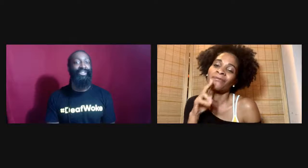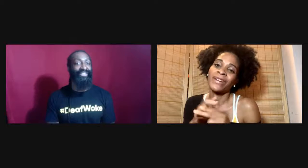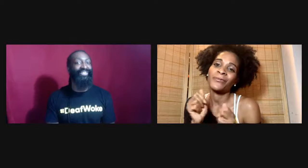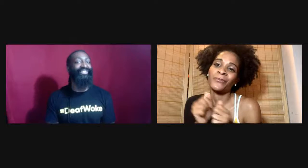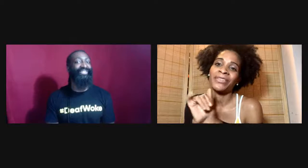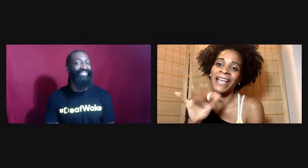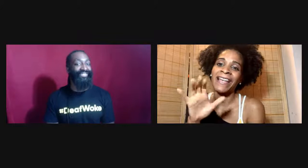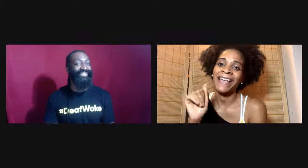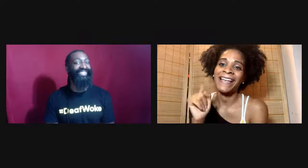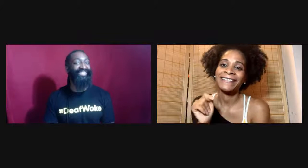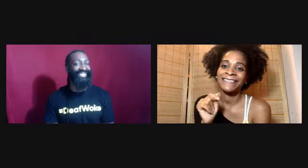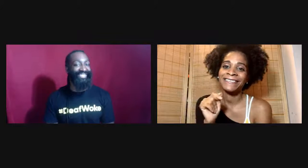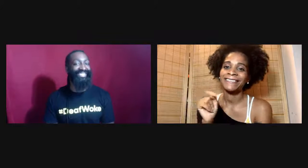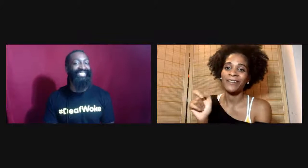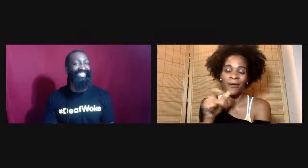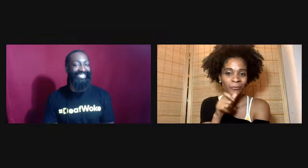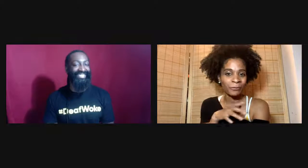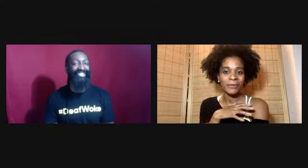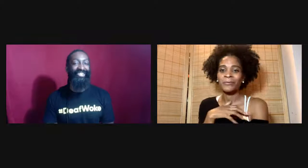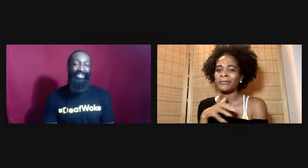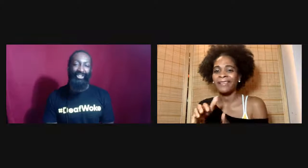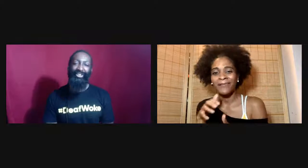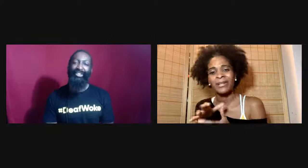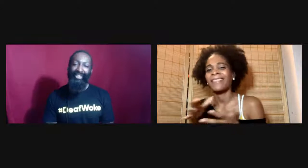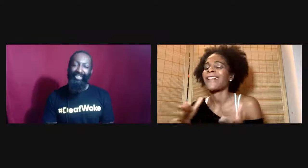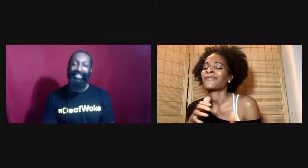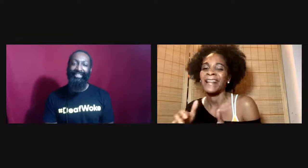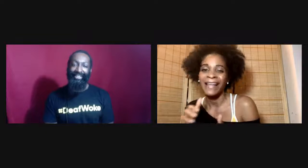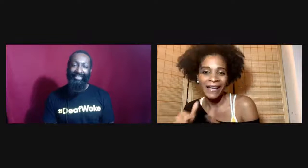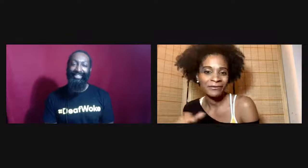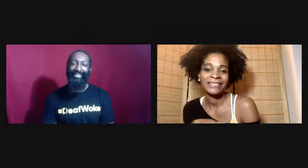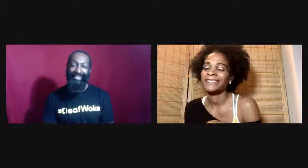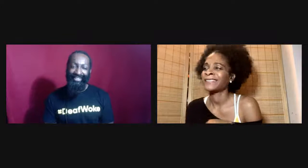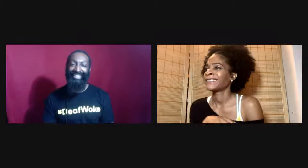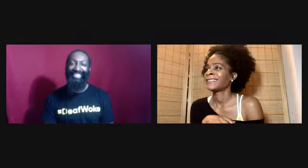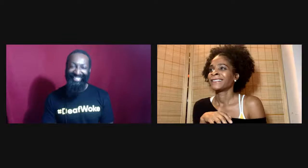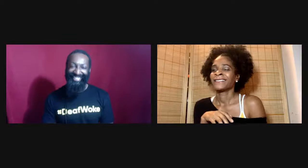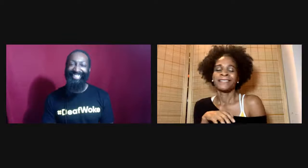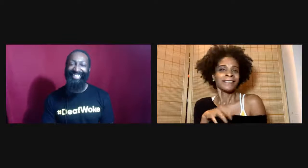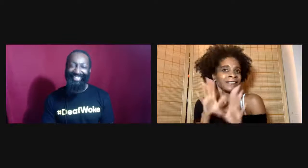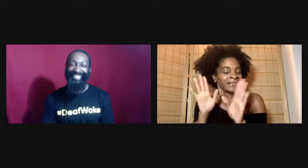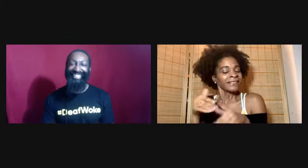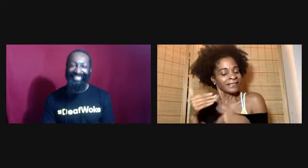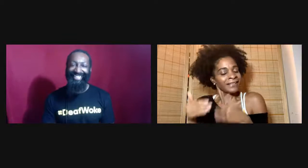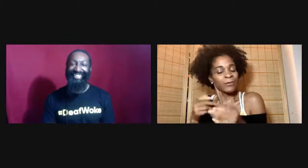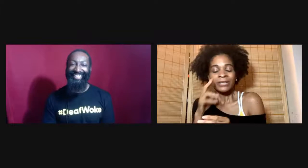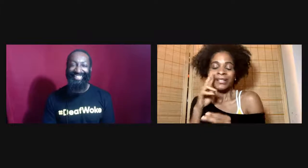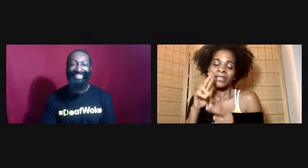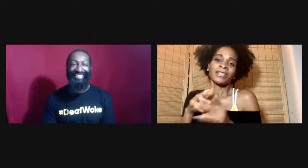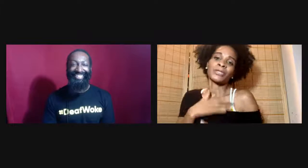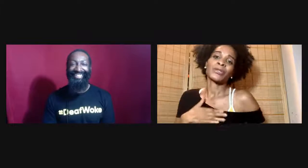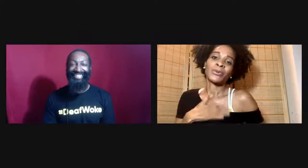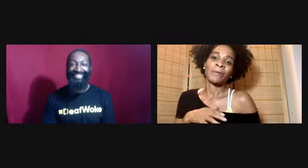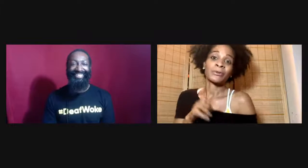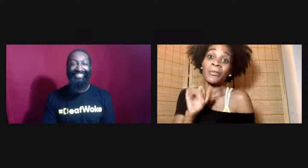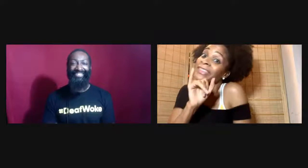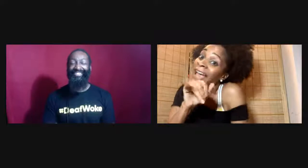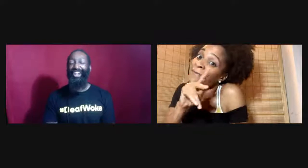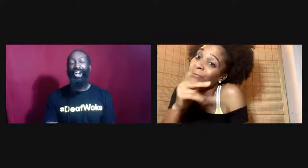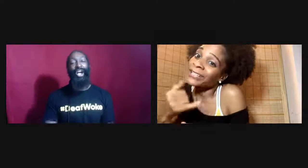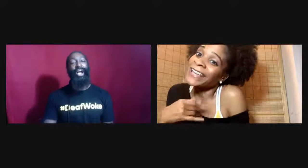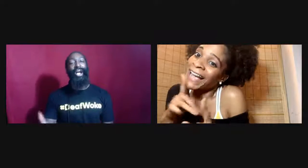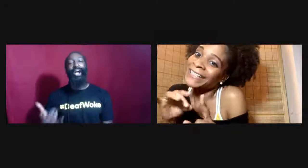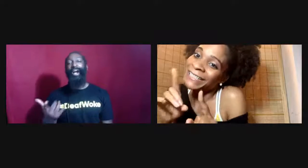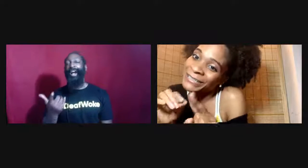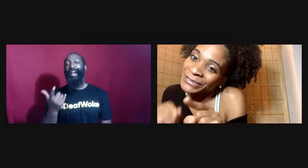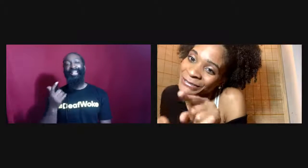But we ended up going our separate ways, but I really enjoyed being a part of that cast. That was such a barrel of laughs. I